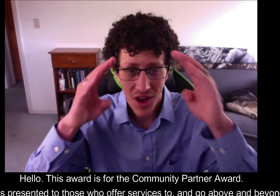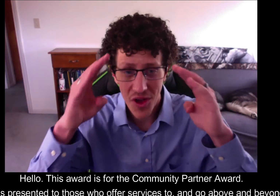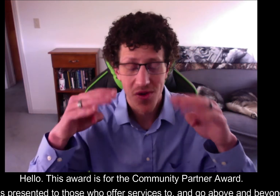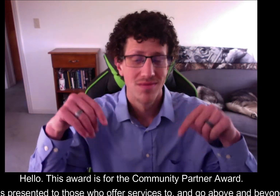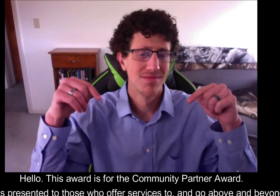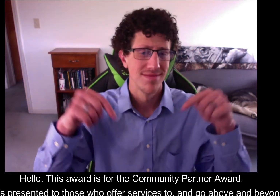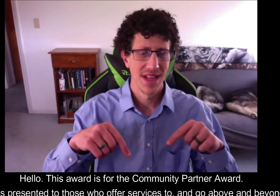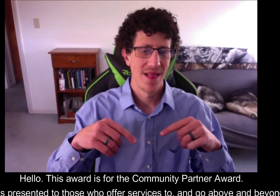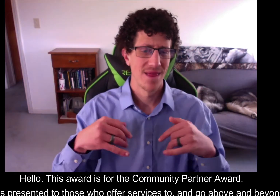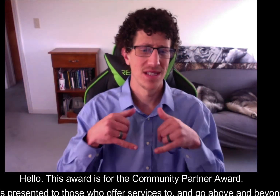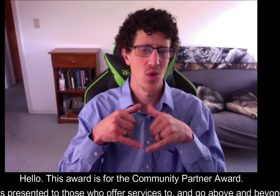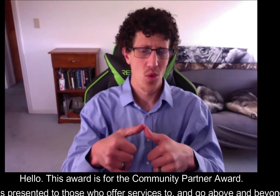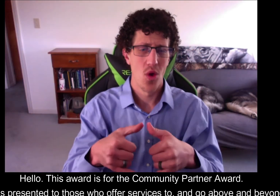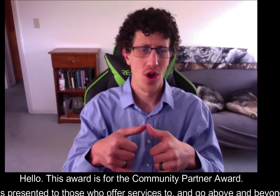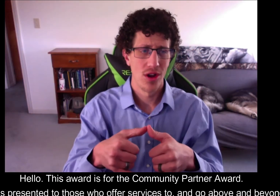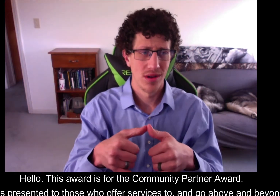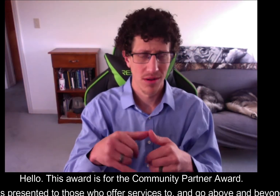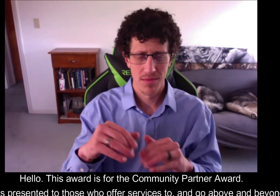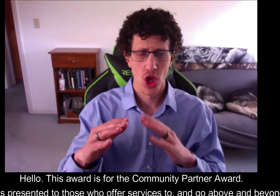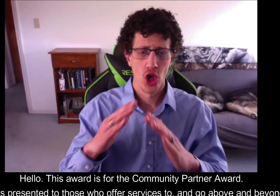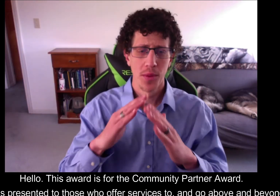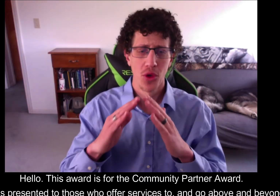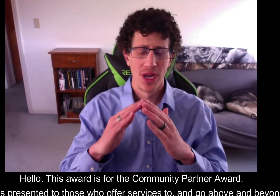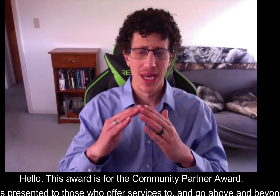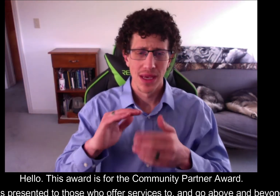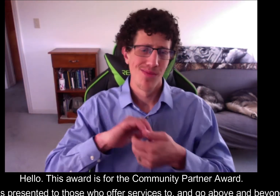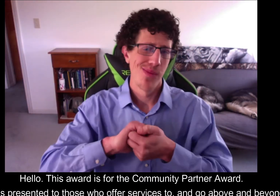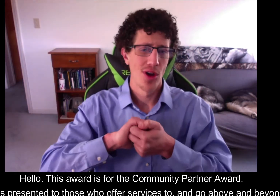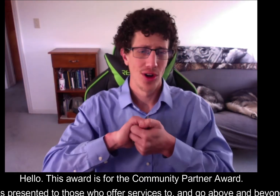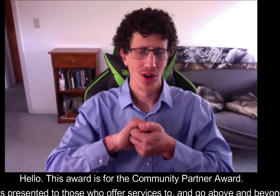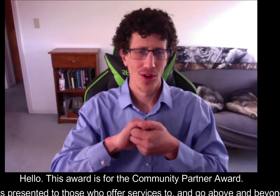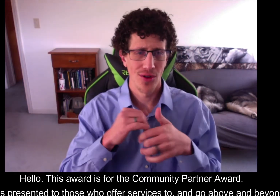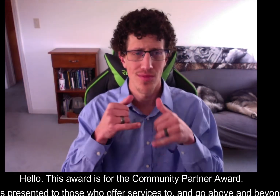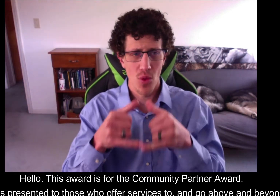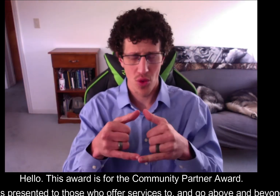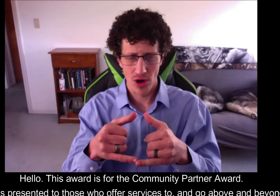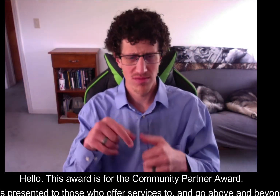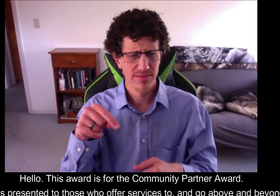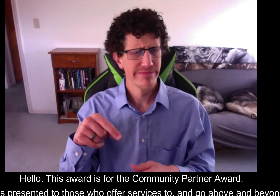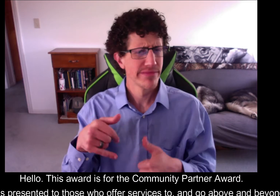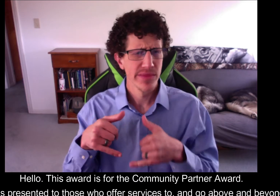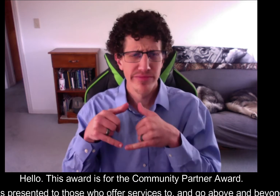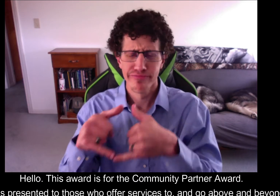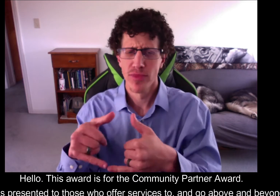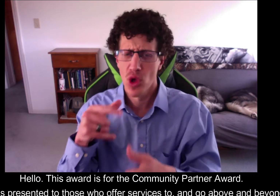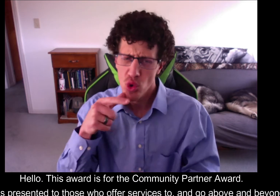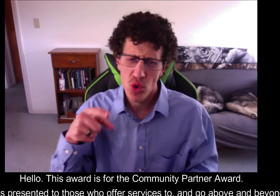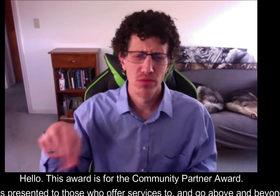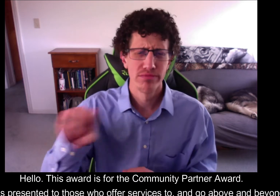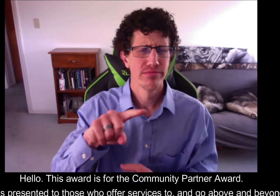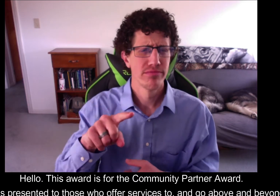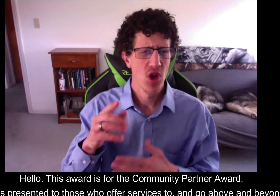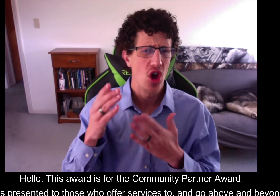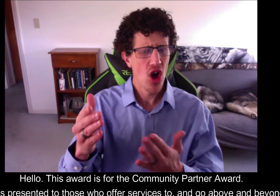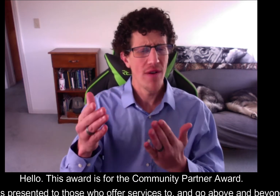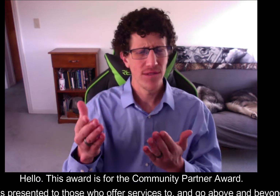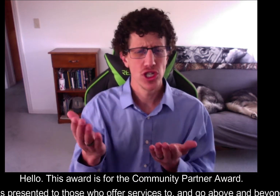Hello, this award is for the Community Partners Award. This is presented to those